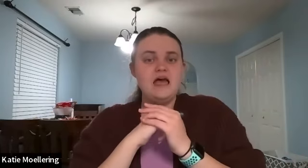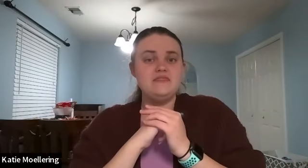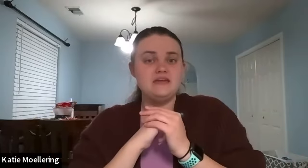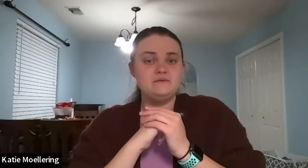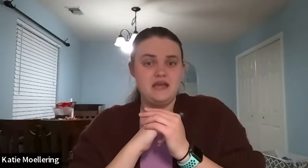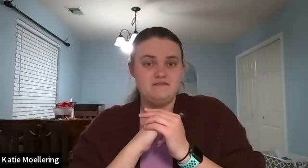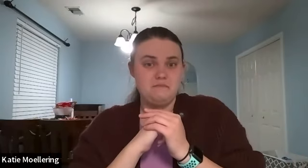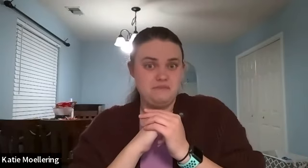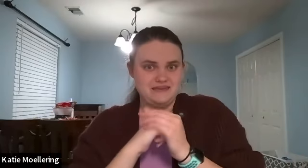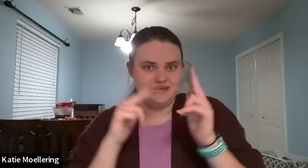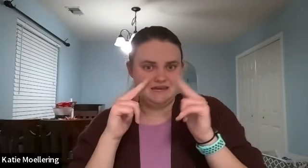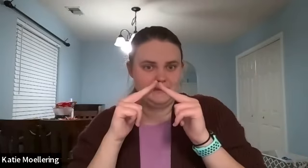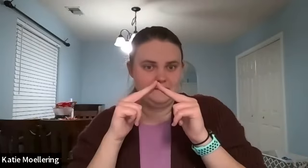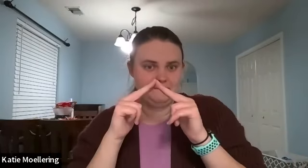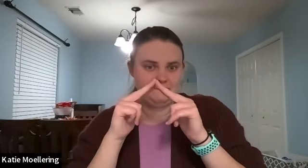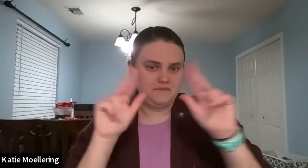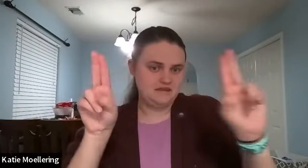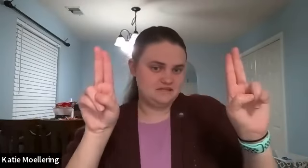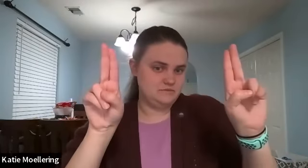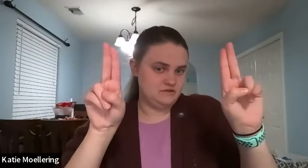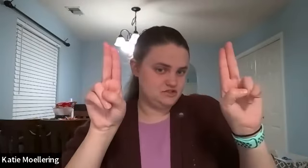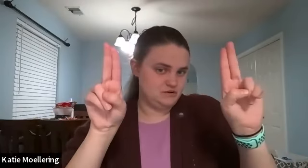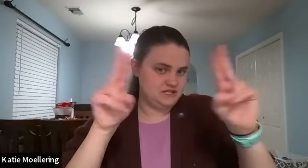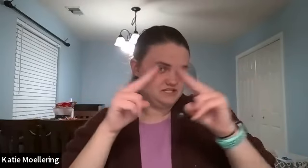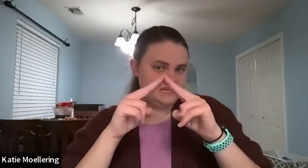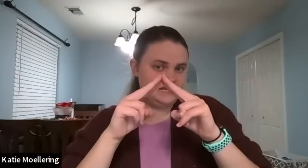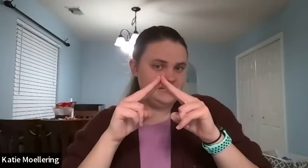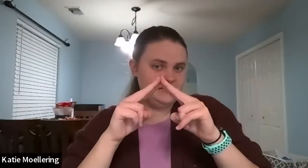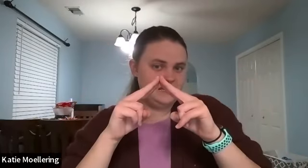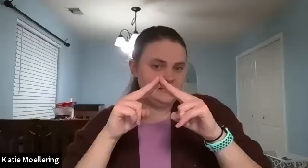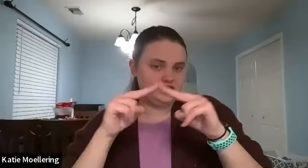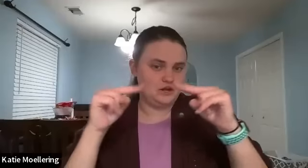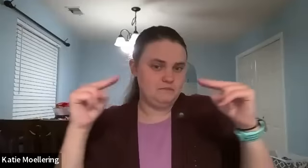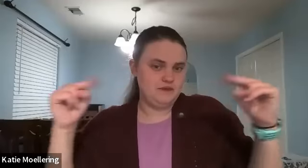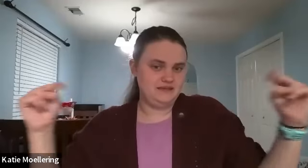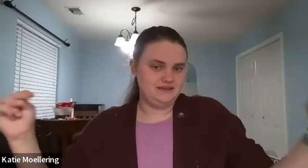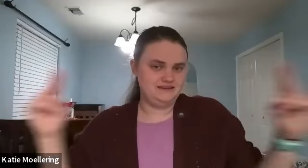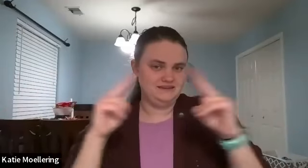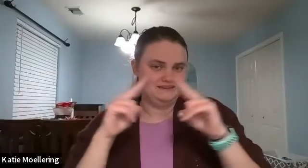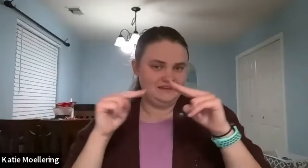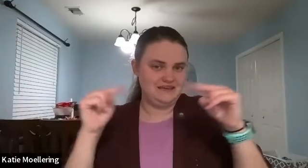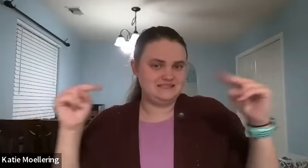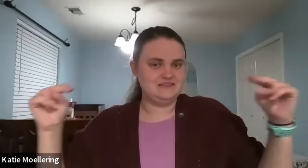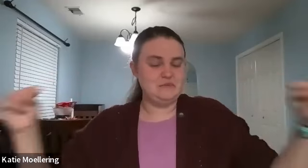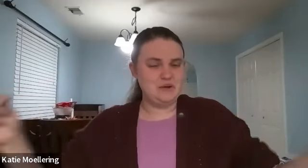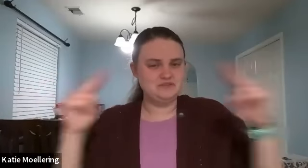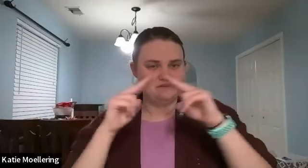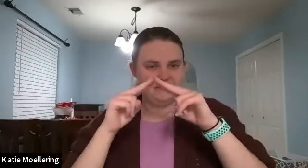And then we have bacon. Bacon's going to be those two H's again. And you're going to go bacon. And it's like the bumps on the